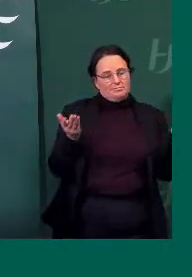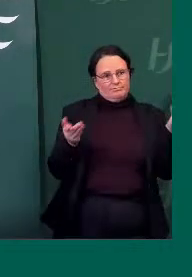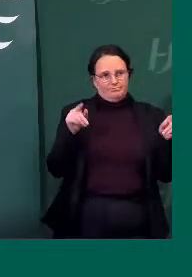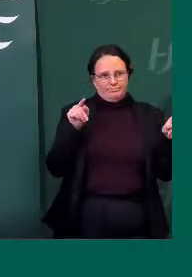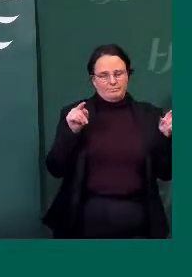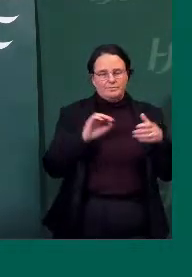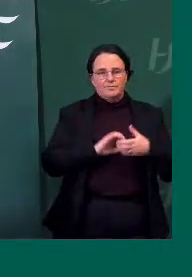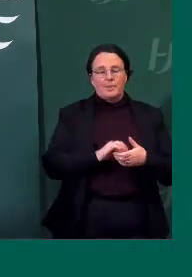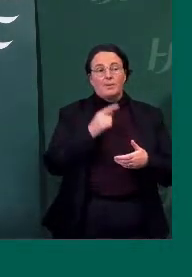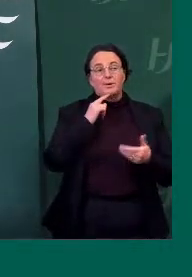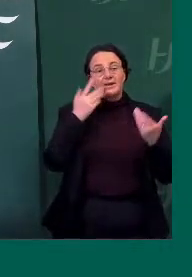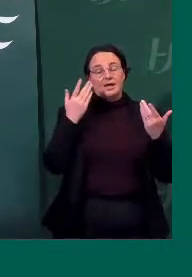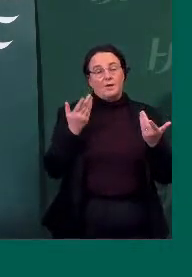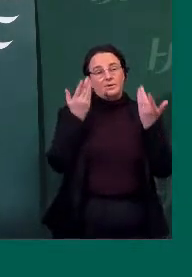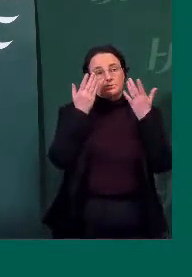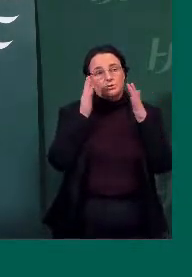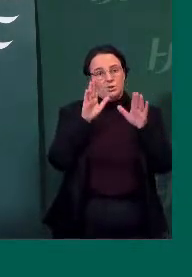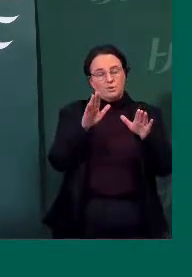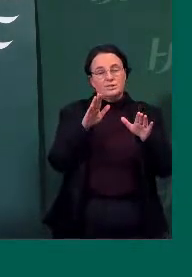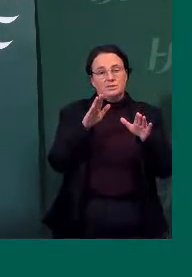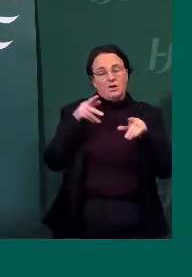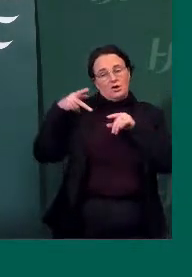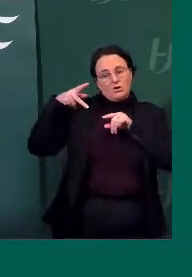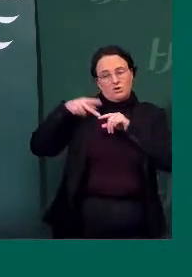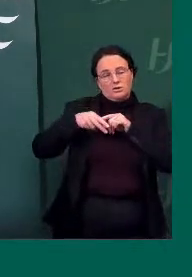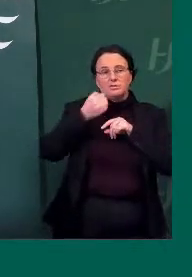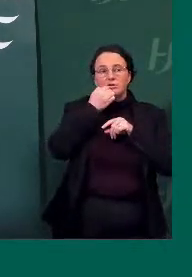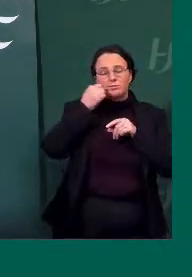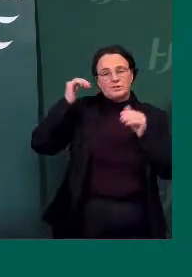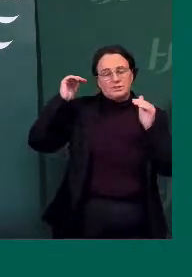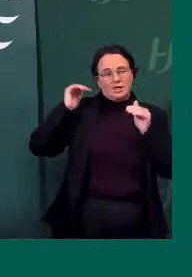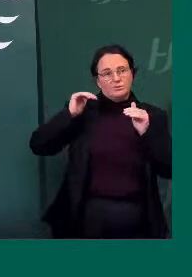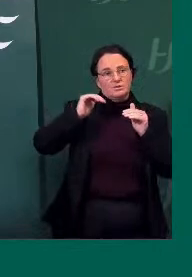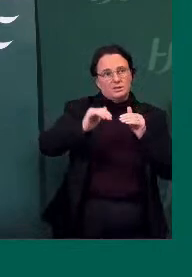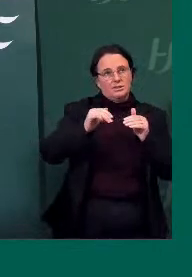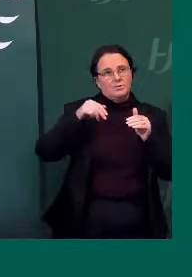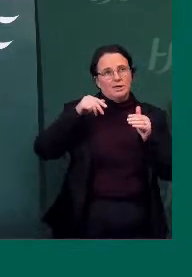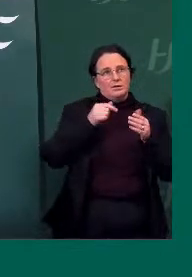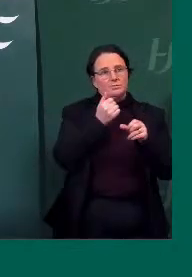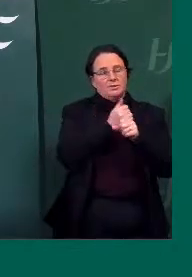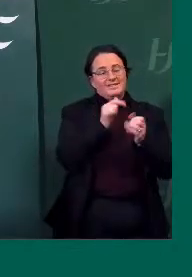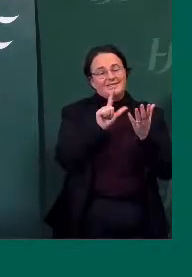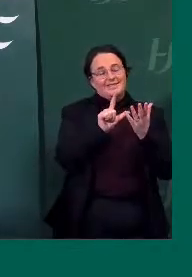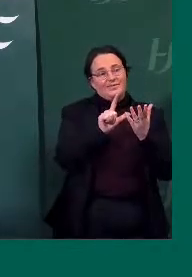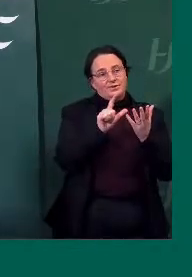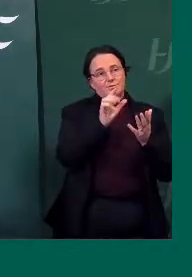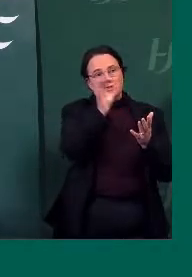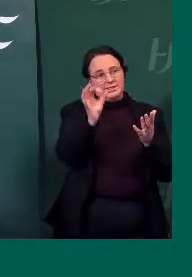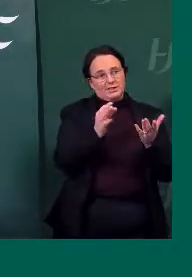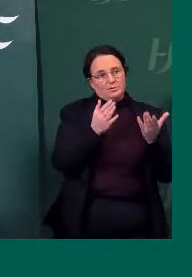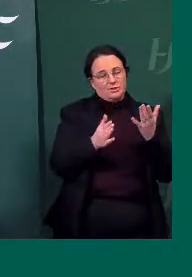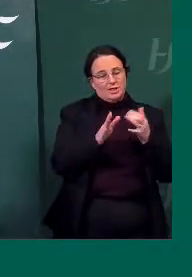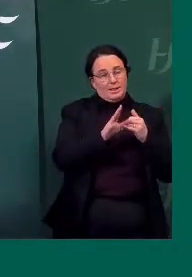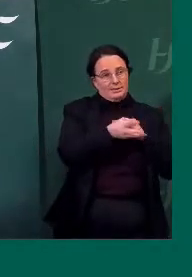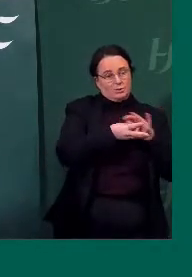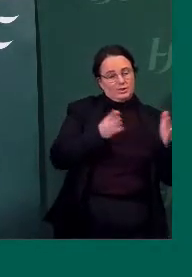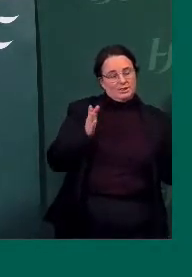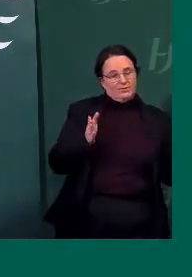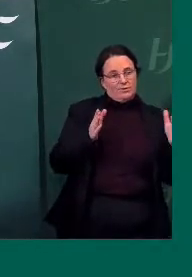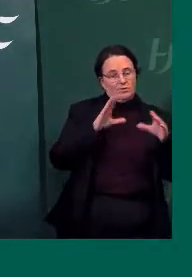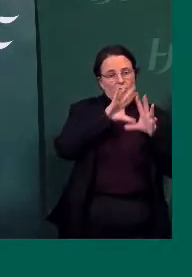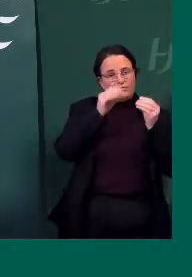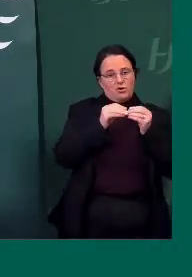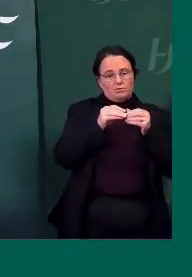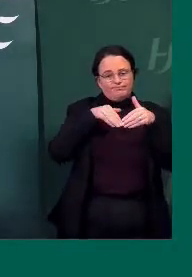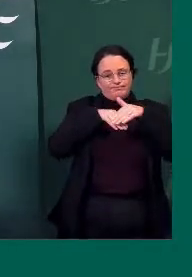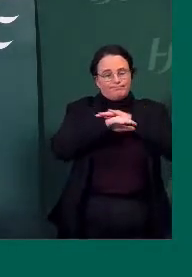tells us, though, now is that the reduction has gone on now for a couple of weeks, and we are down nearly 7% on last week in terms of attendances overall, which